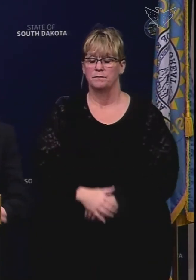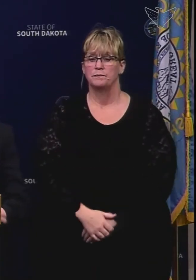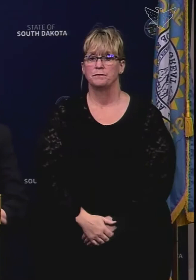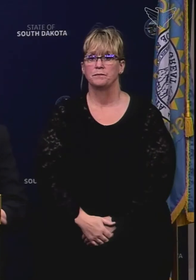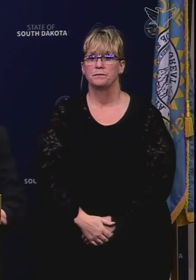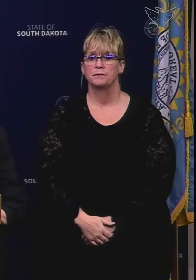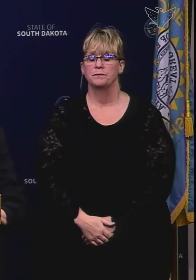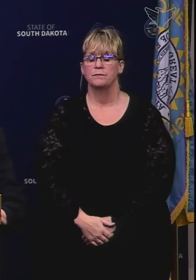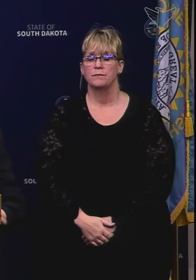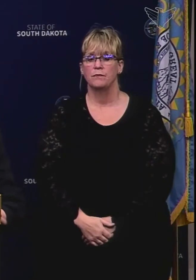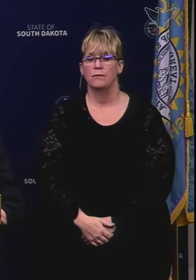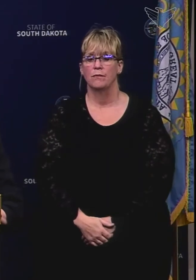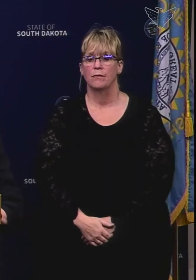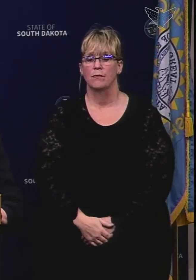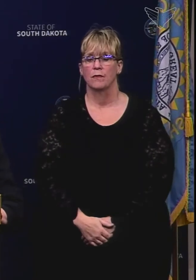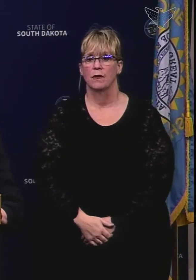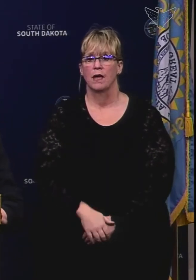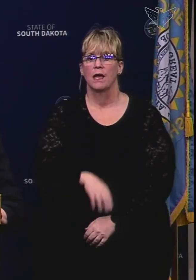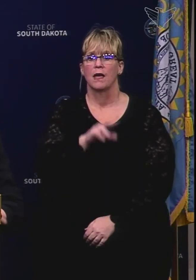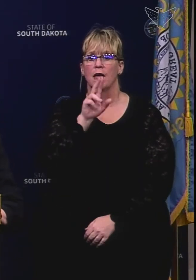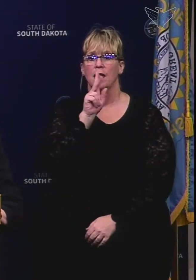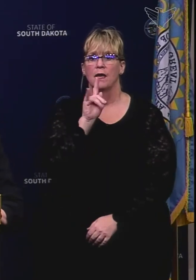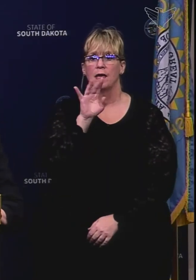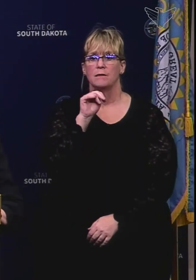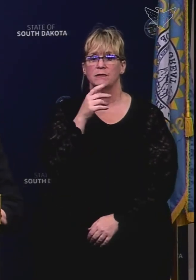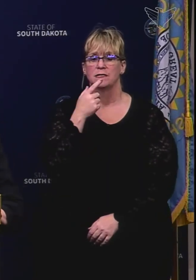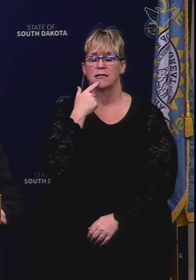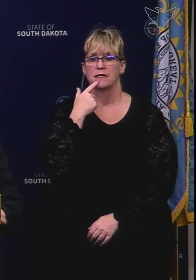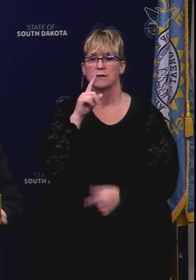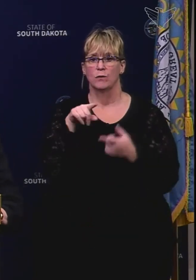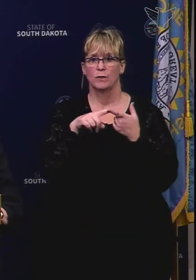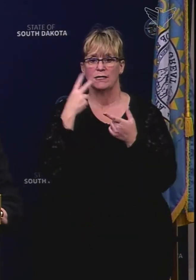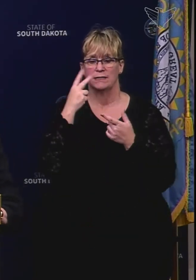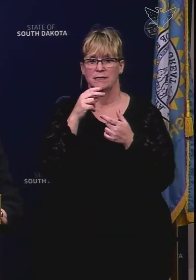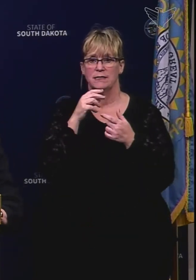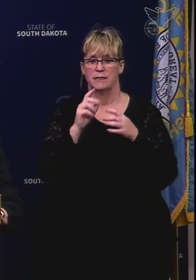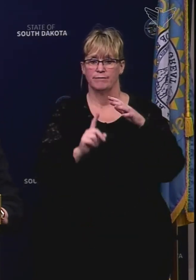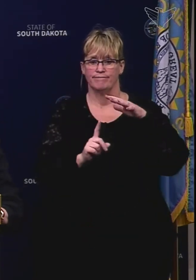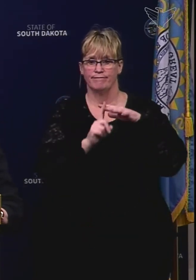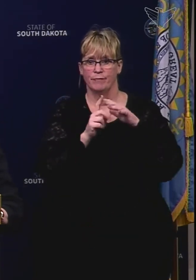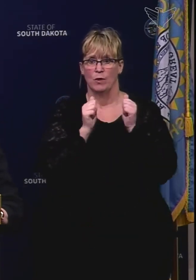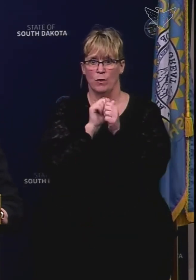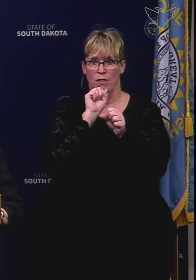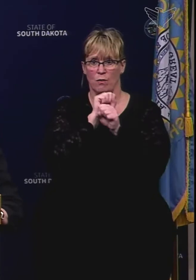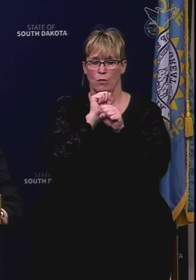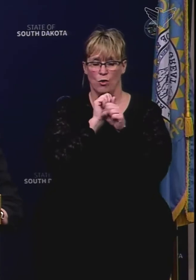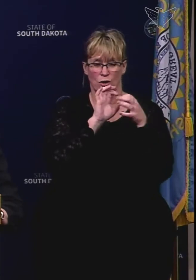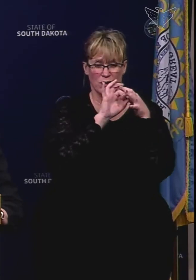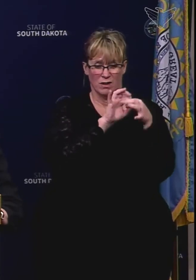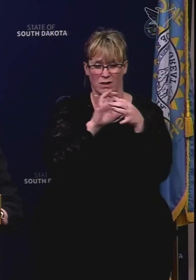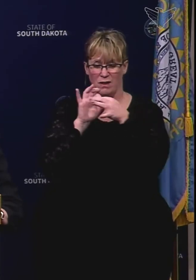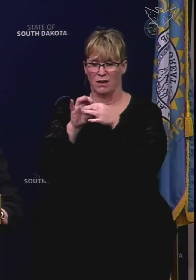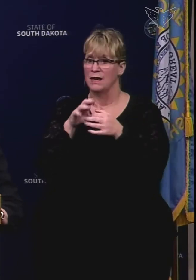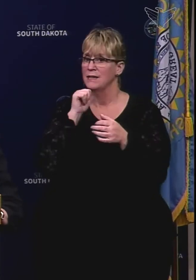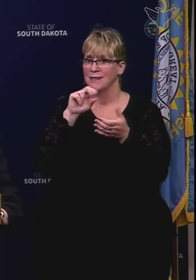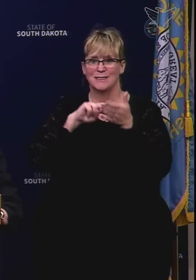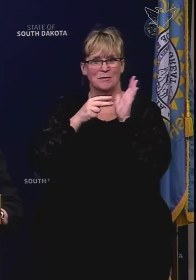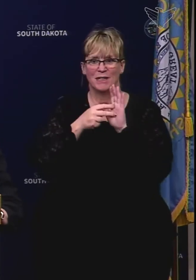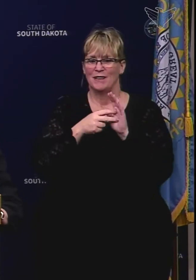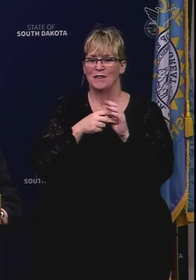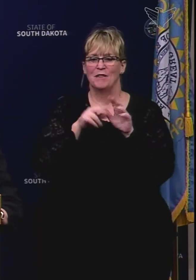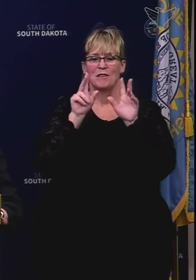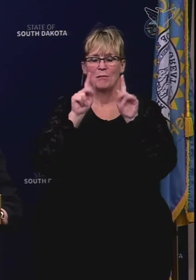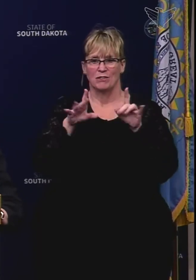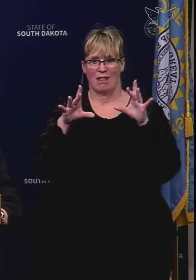So this is Kim Malsom-Risden. When we see cases that are associated with workplaces, that doesn't mean that the person actually got COVID at that